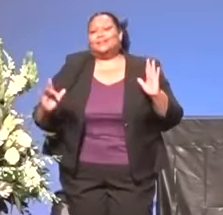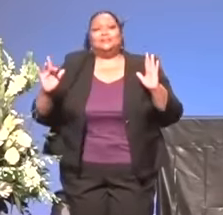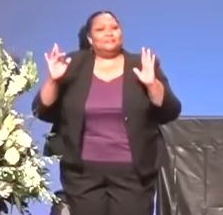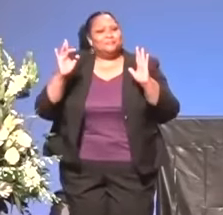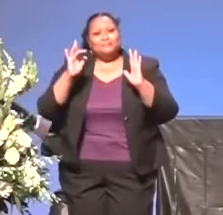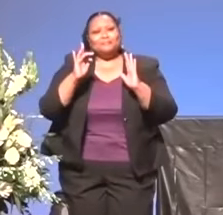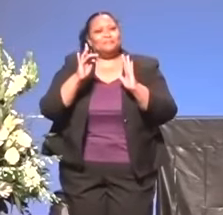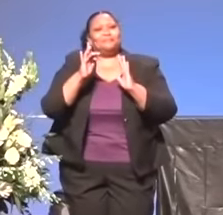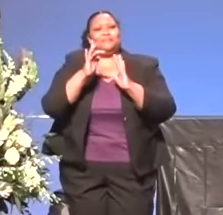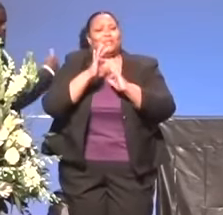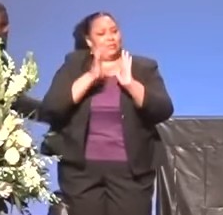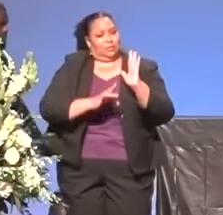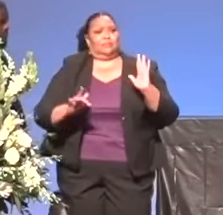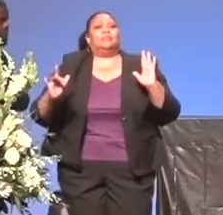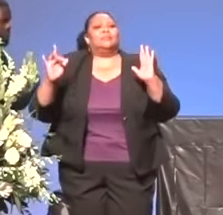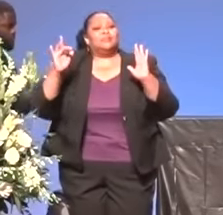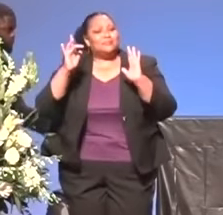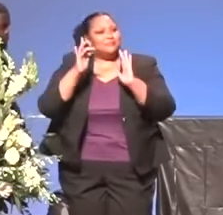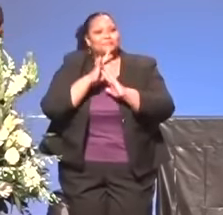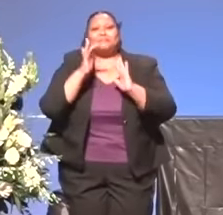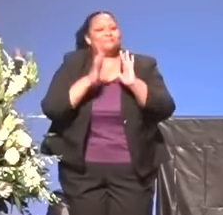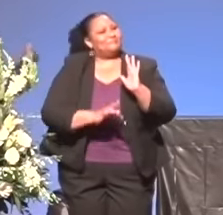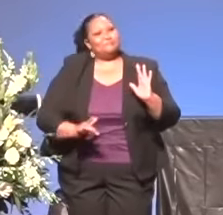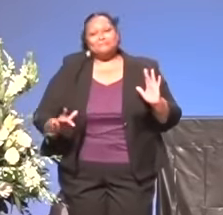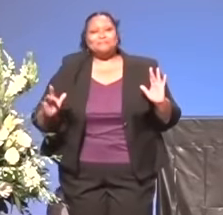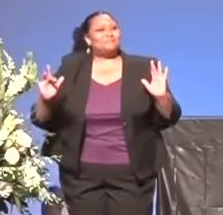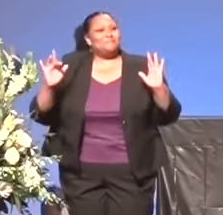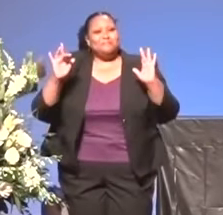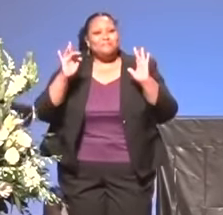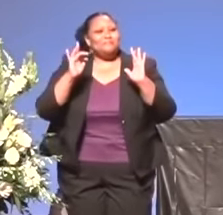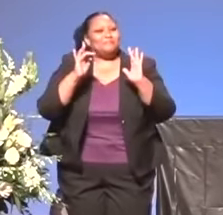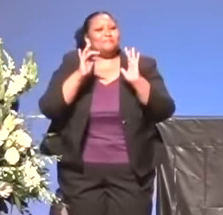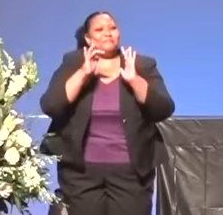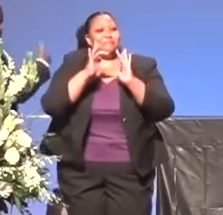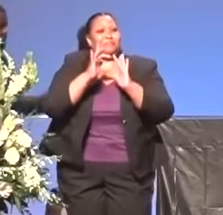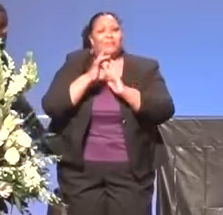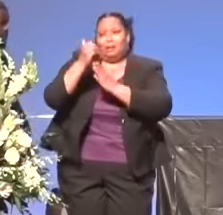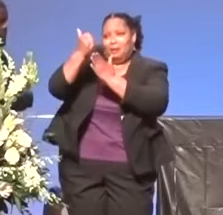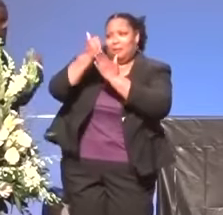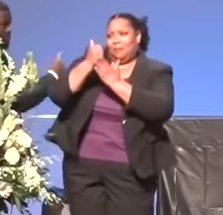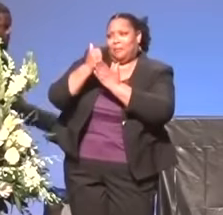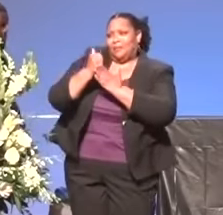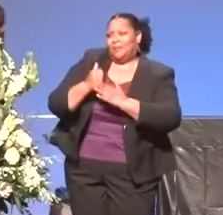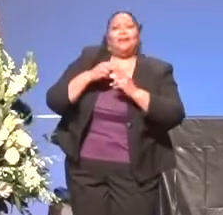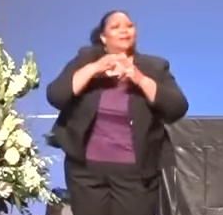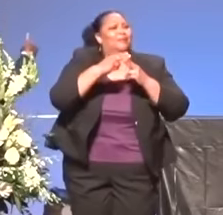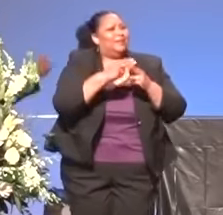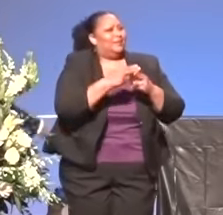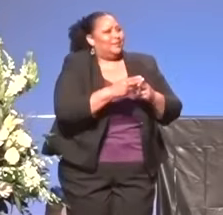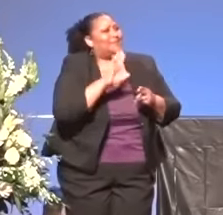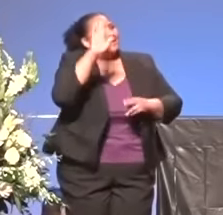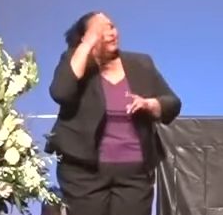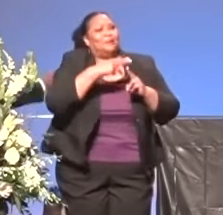Jesus. Jesus. Jesus help me